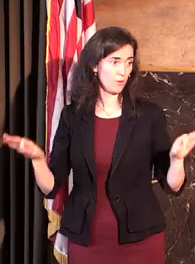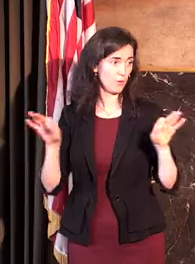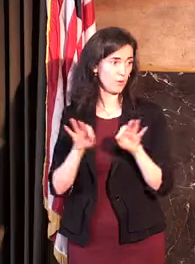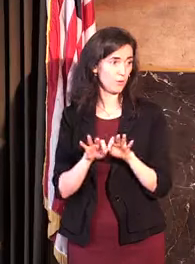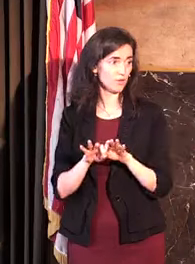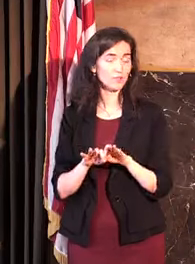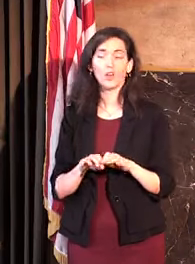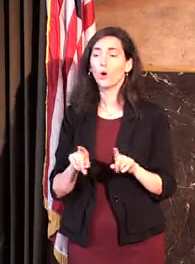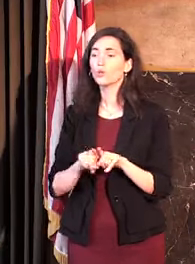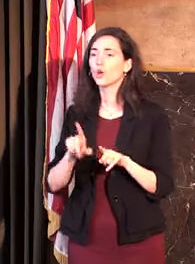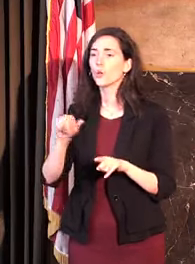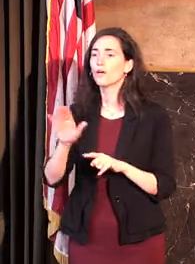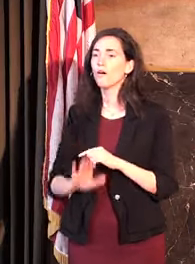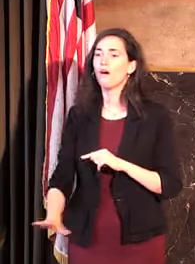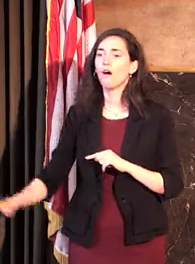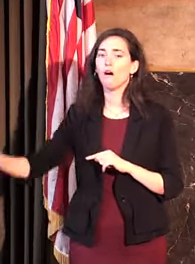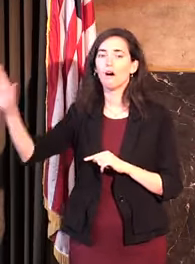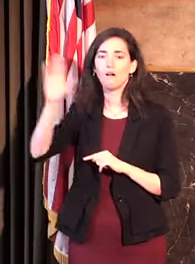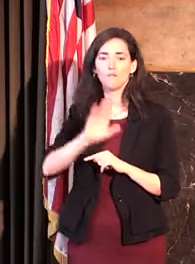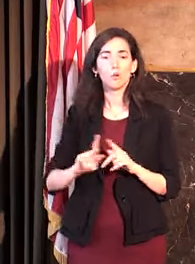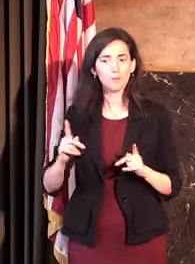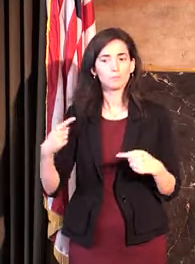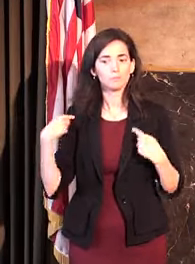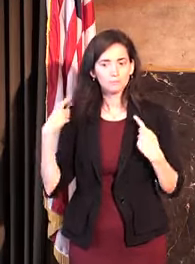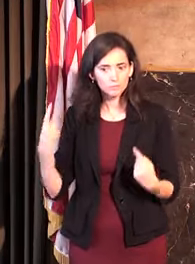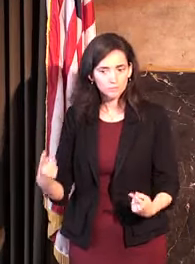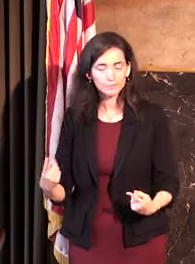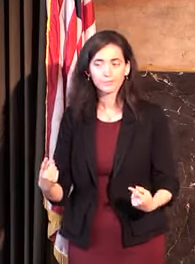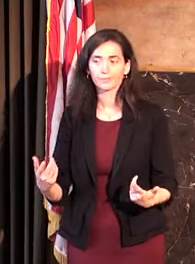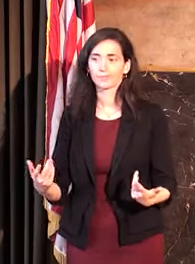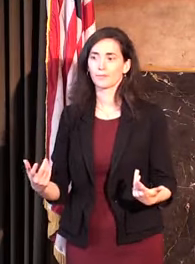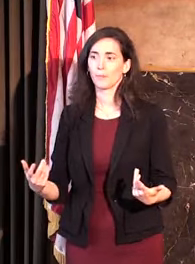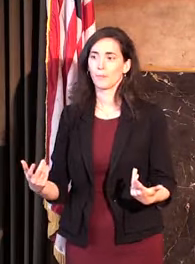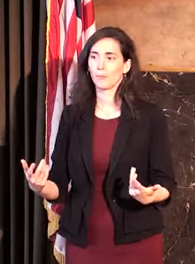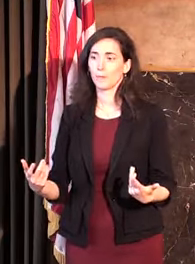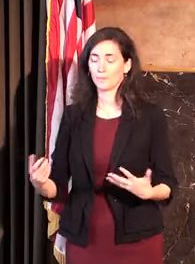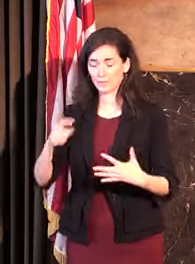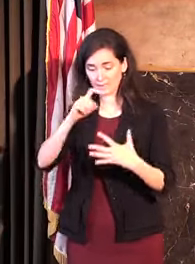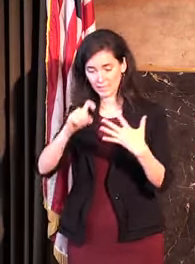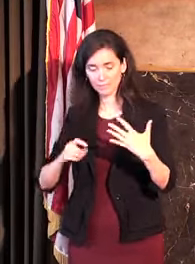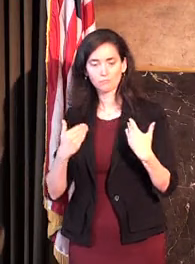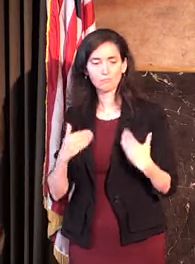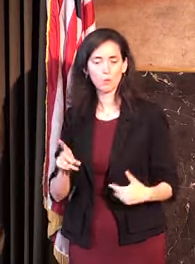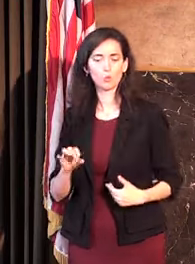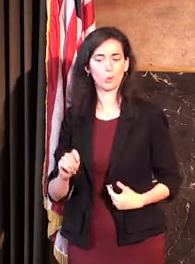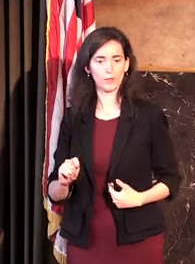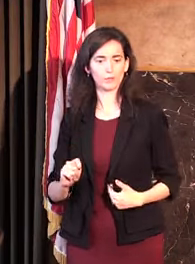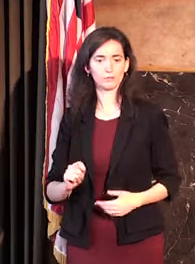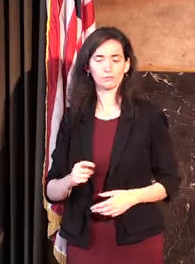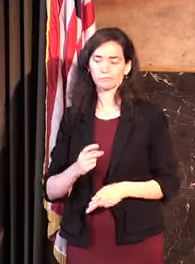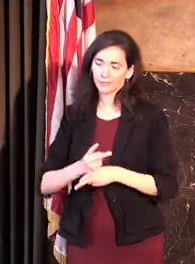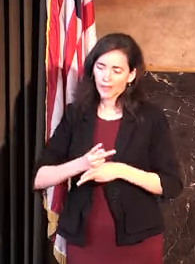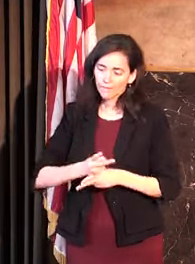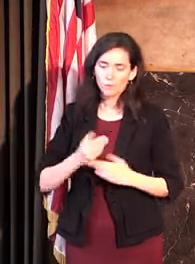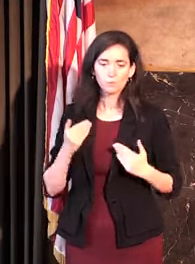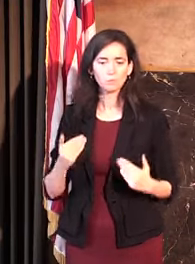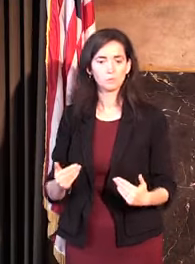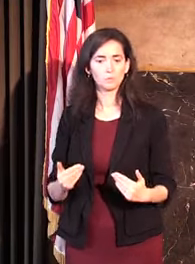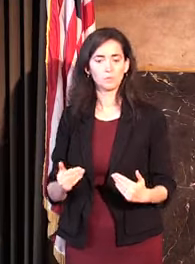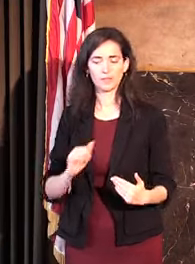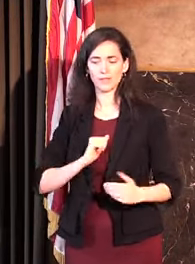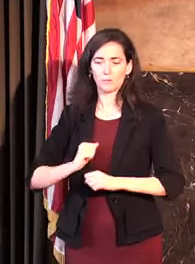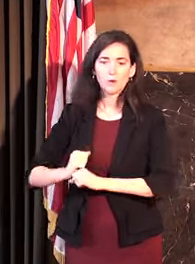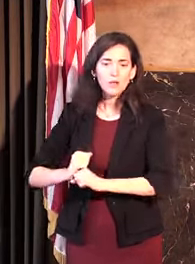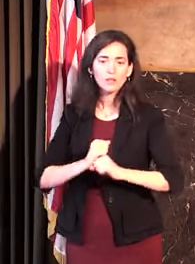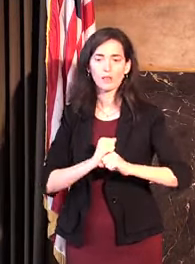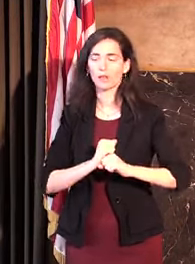thank the people of Louisiana who have done what is necessary and prudent to protect themselves and